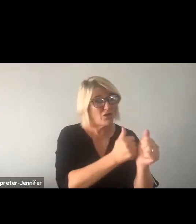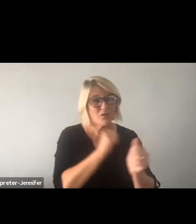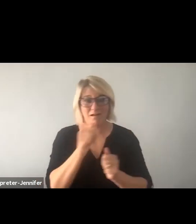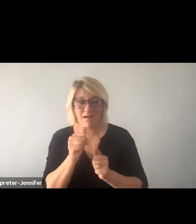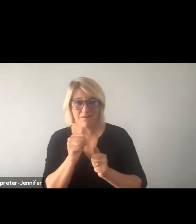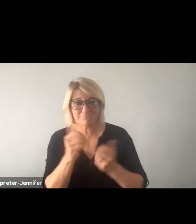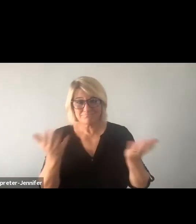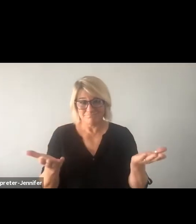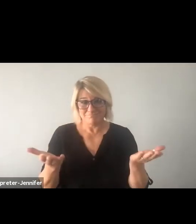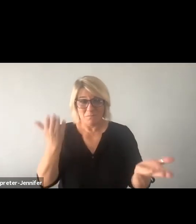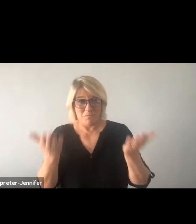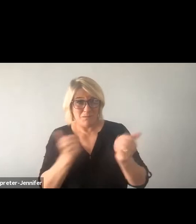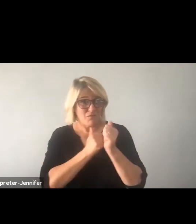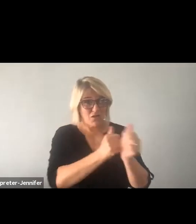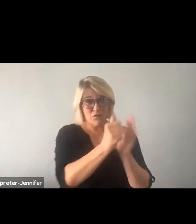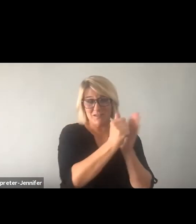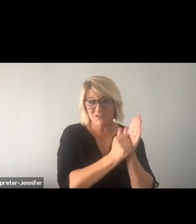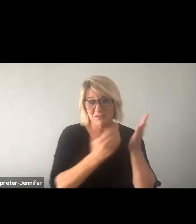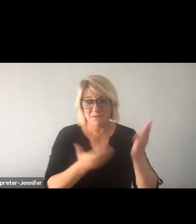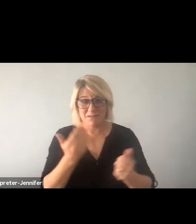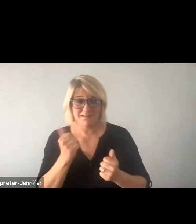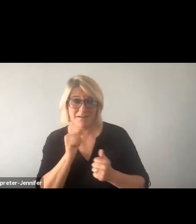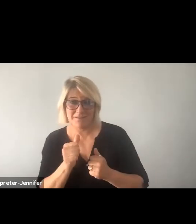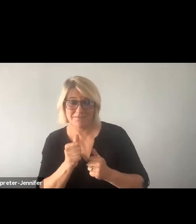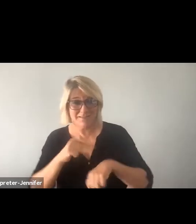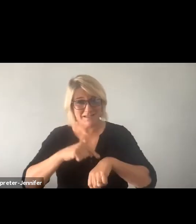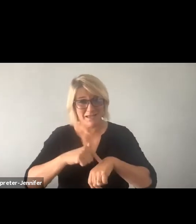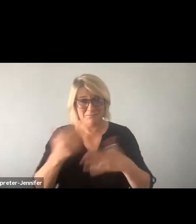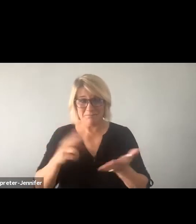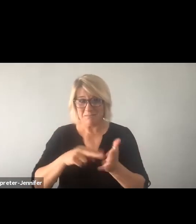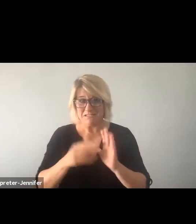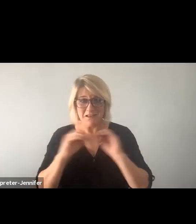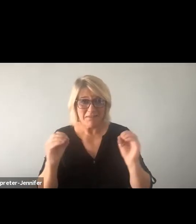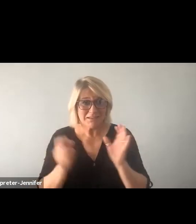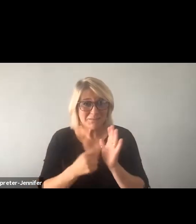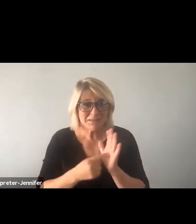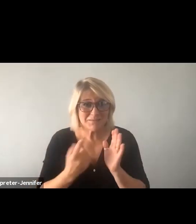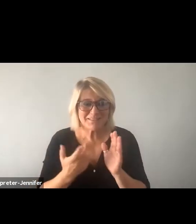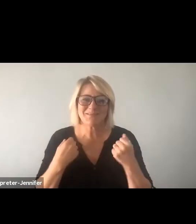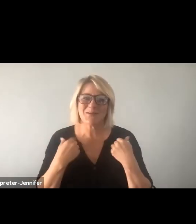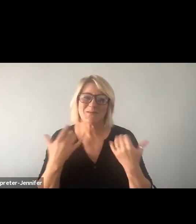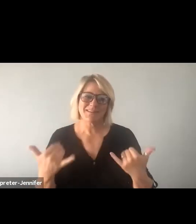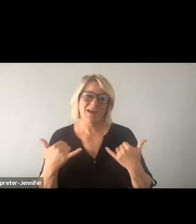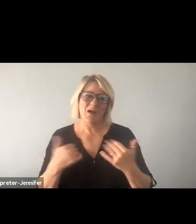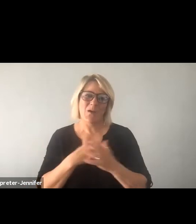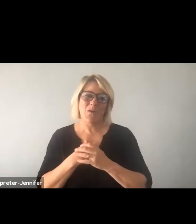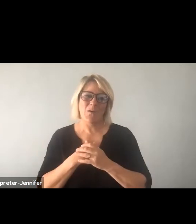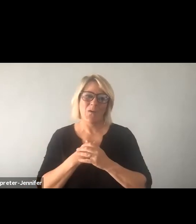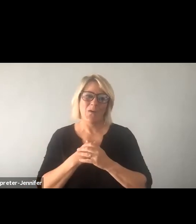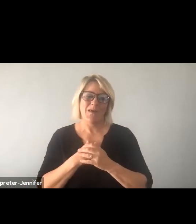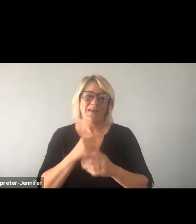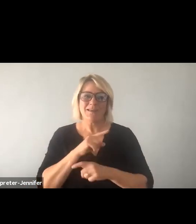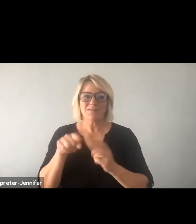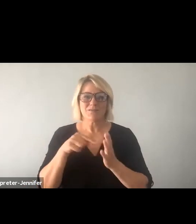story. Sometimes time has no meaning, but I'm going to get right to the heart of the matter now